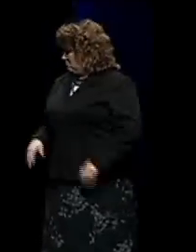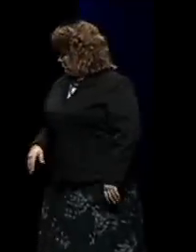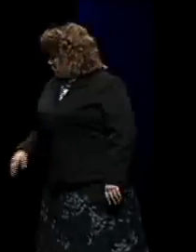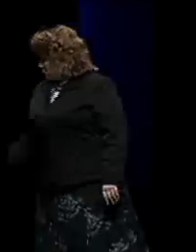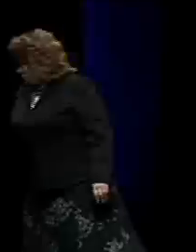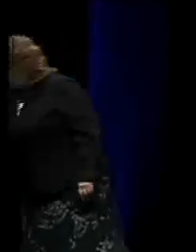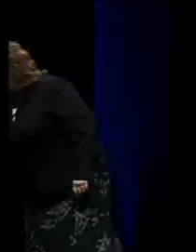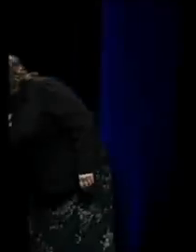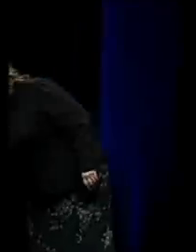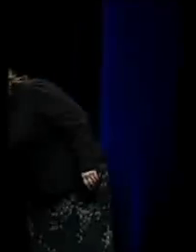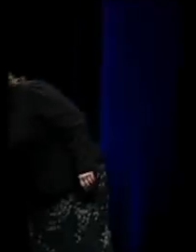Okay.